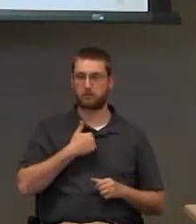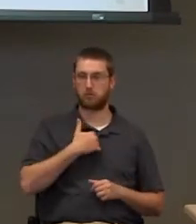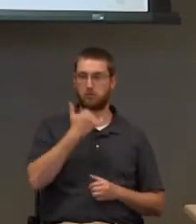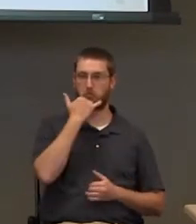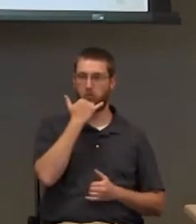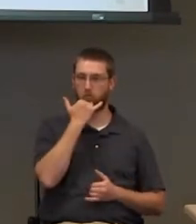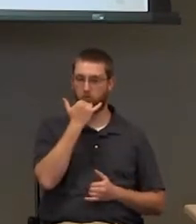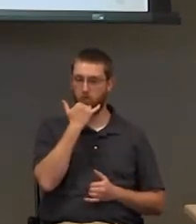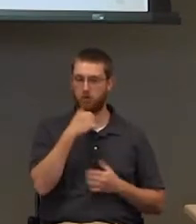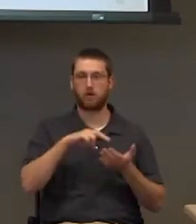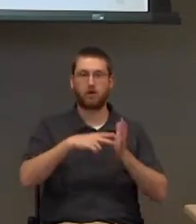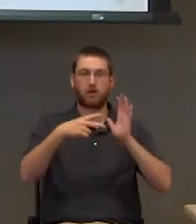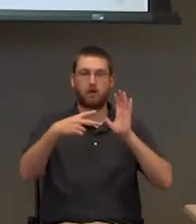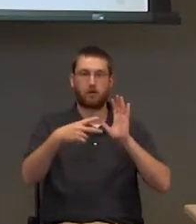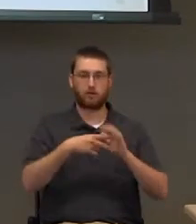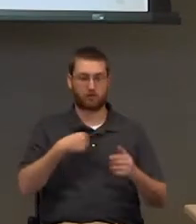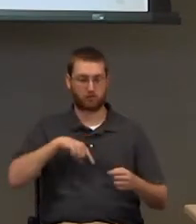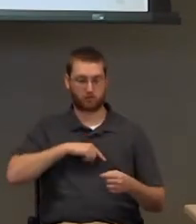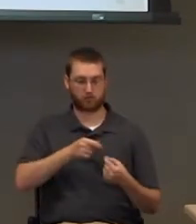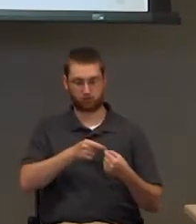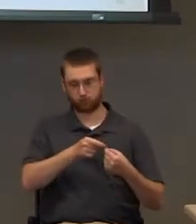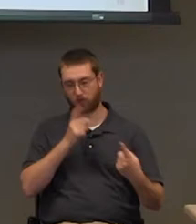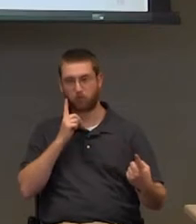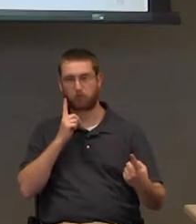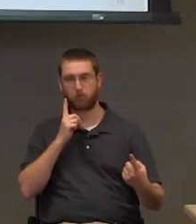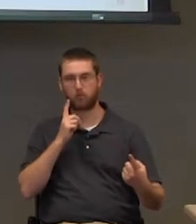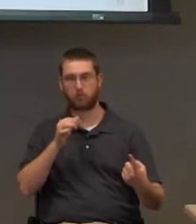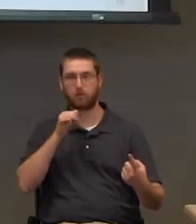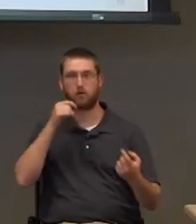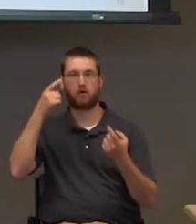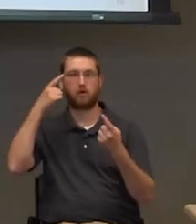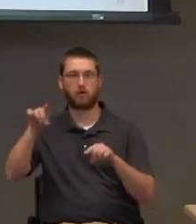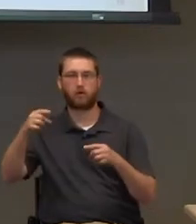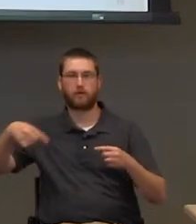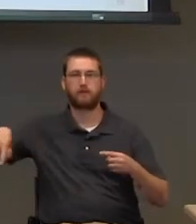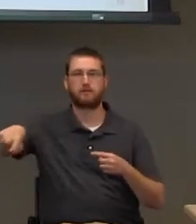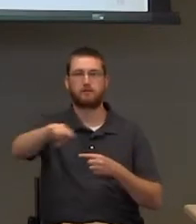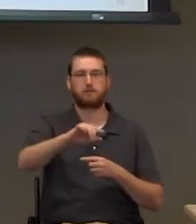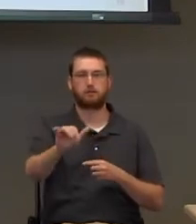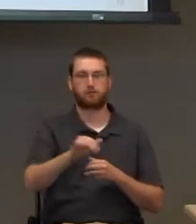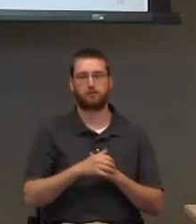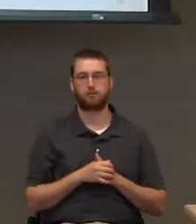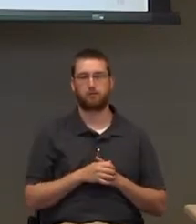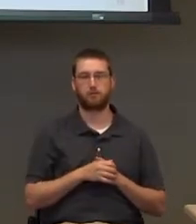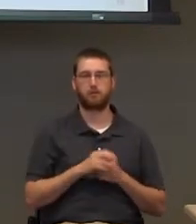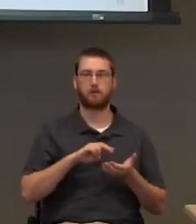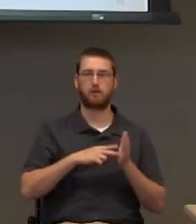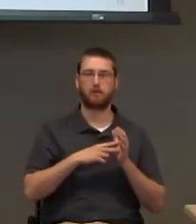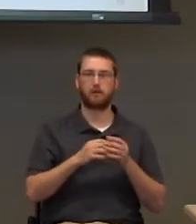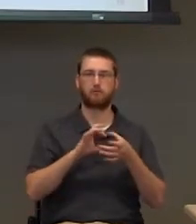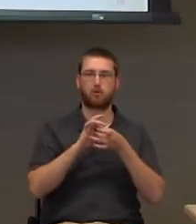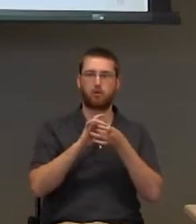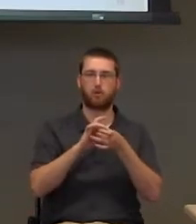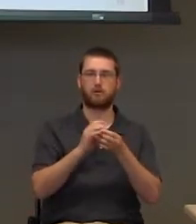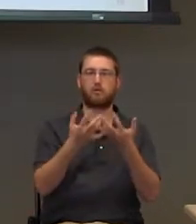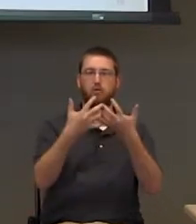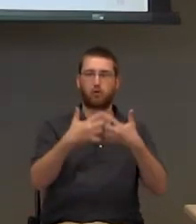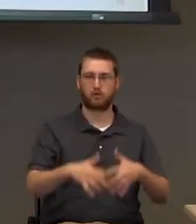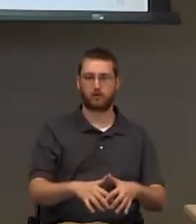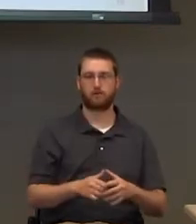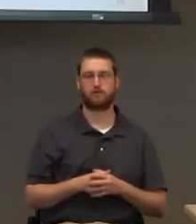But it doesn't mean that when we disagree, we don't also agree about a lot of other things too. And that's how it makes the relationship work, at least for